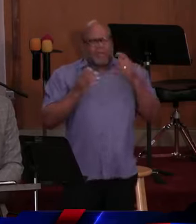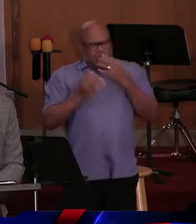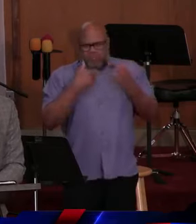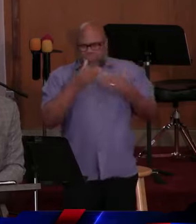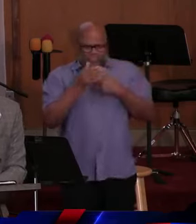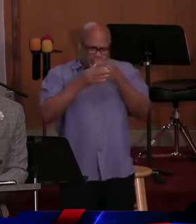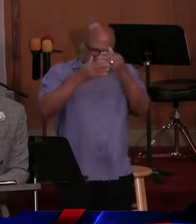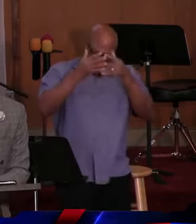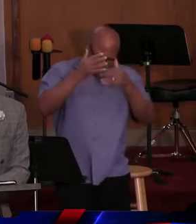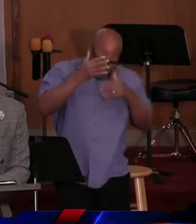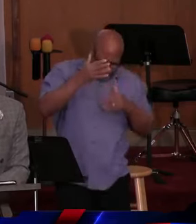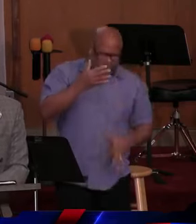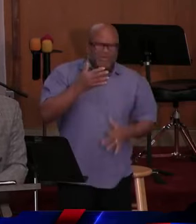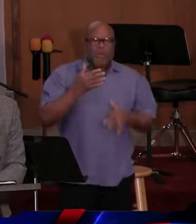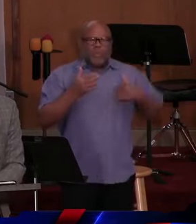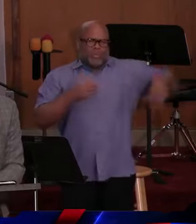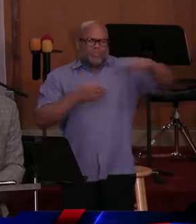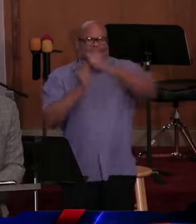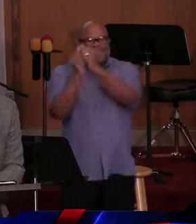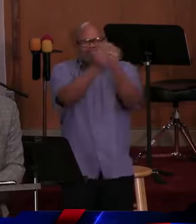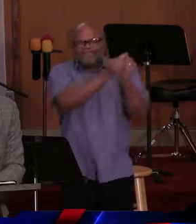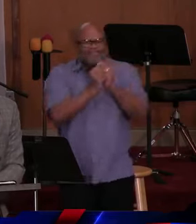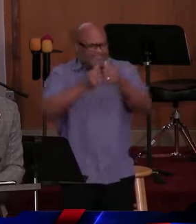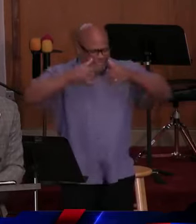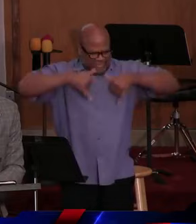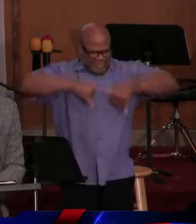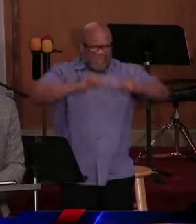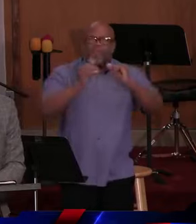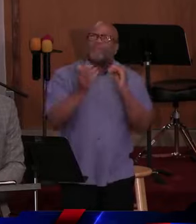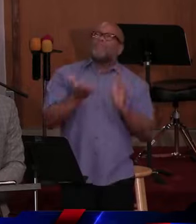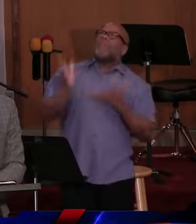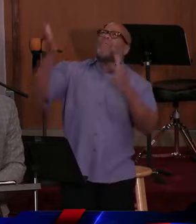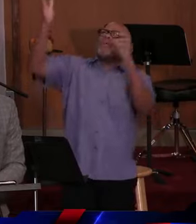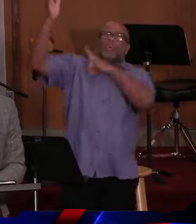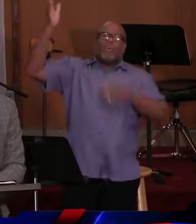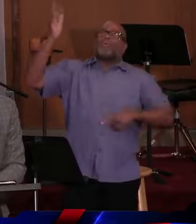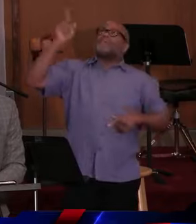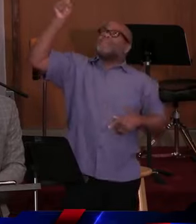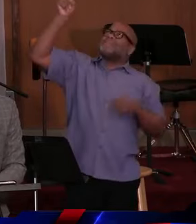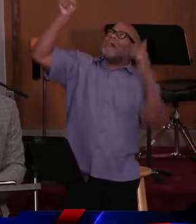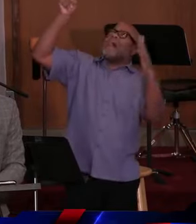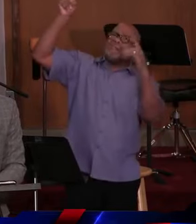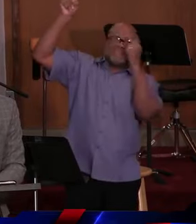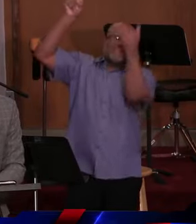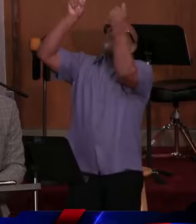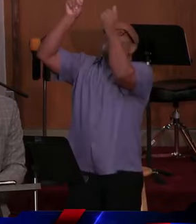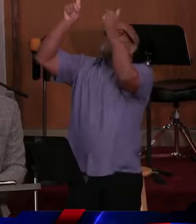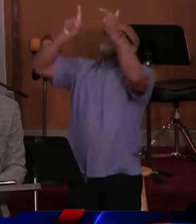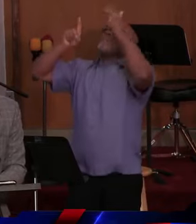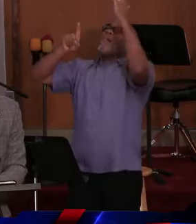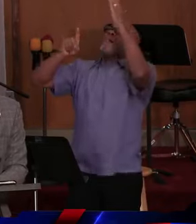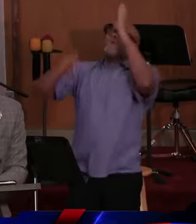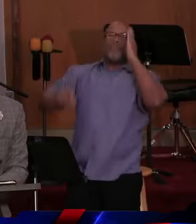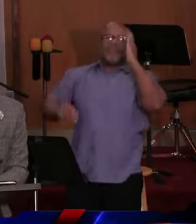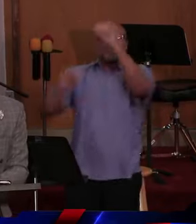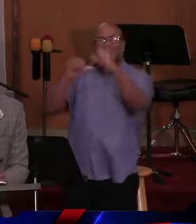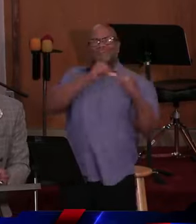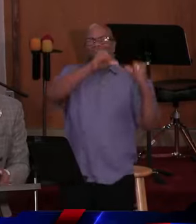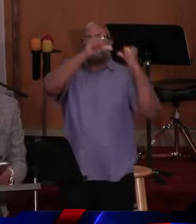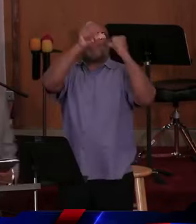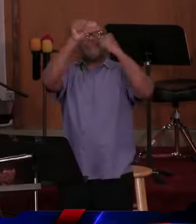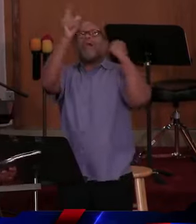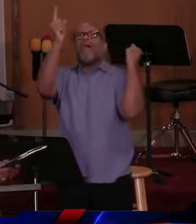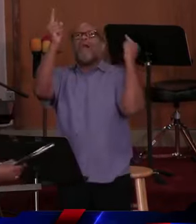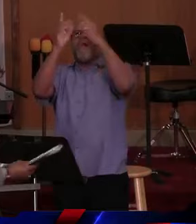the Lord, to exalt his name together. For this God, he is God, and he shall be our guide even until the end.